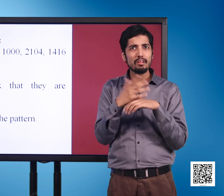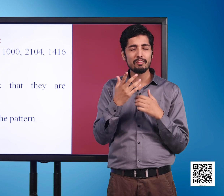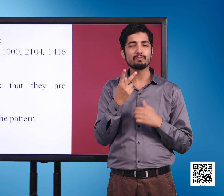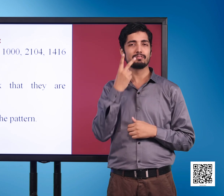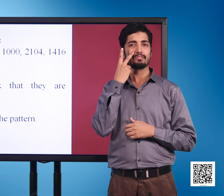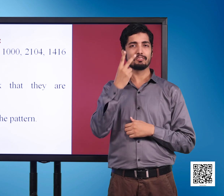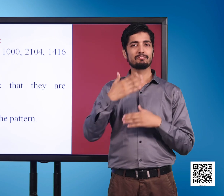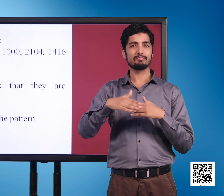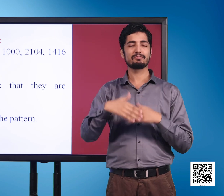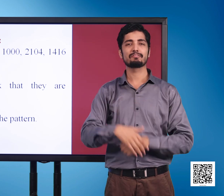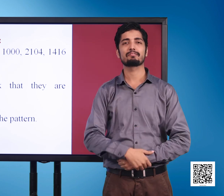pattern.